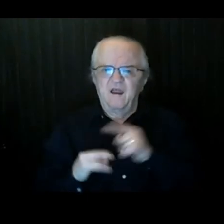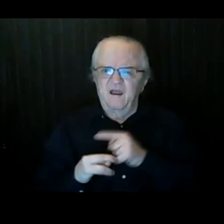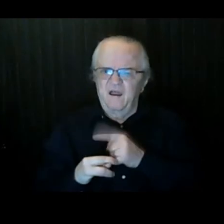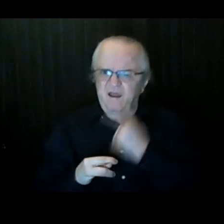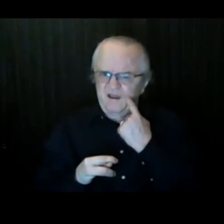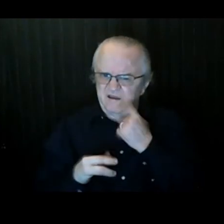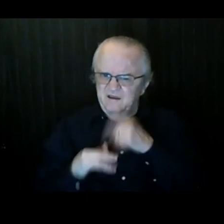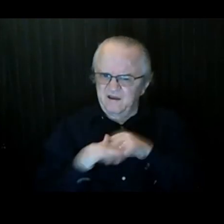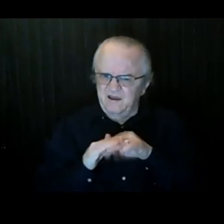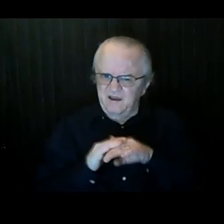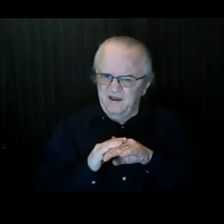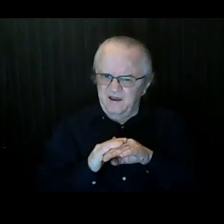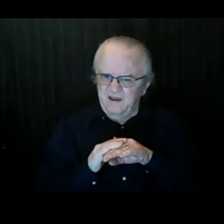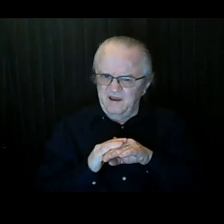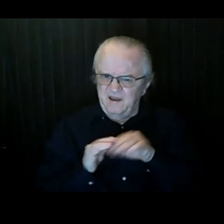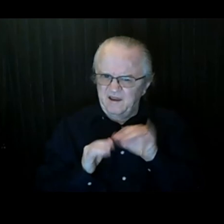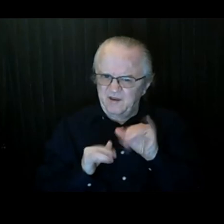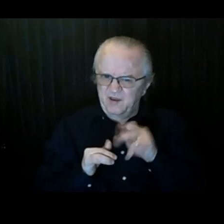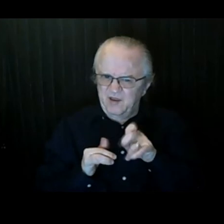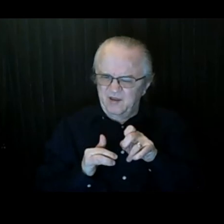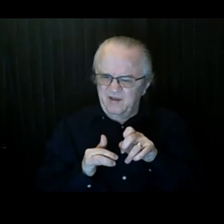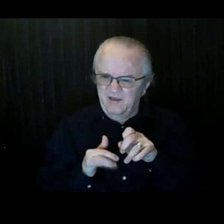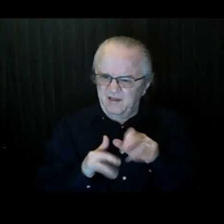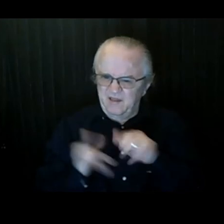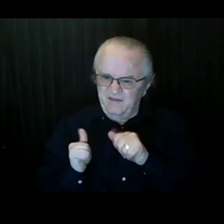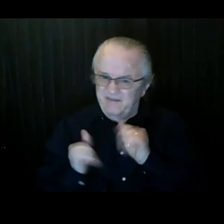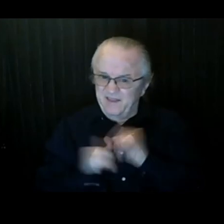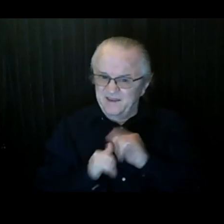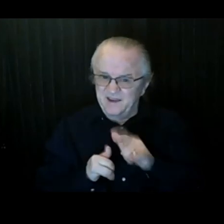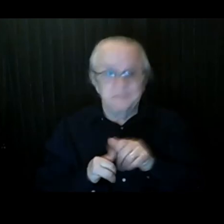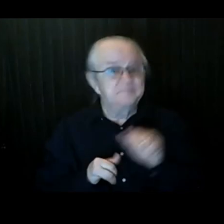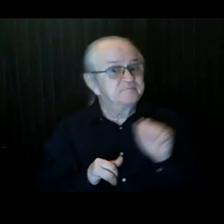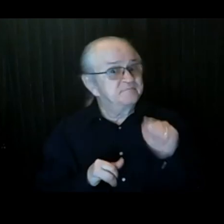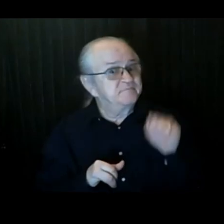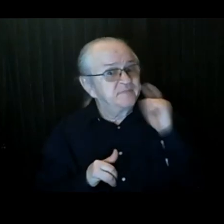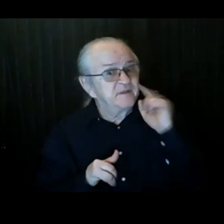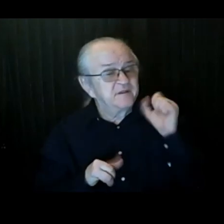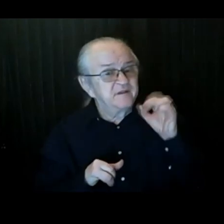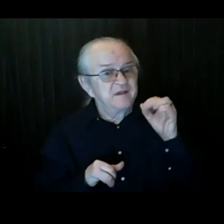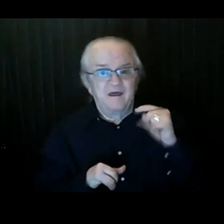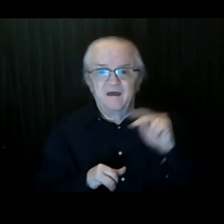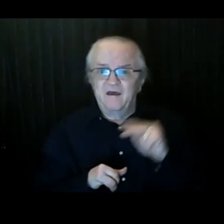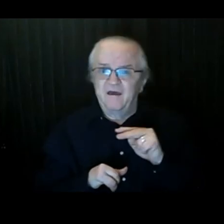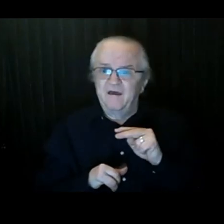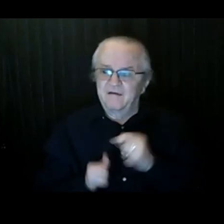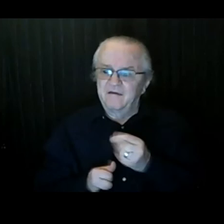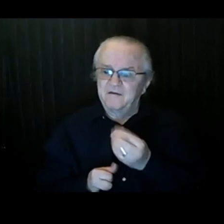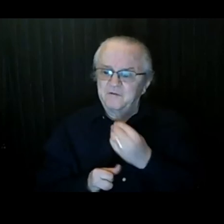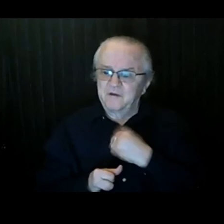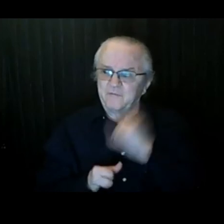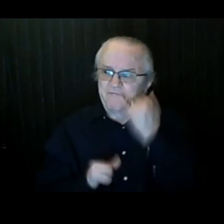come in to do that? And she goes, yeah, I think so. I said, can you give me your number?